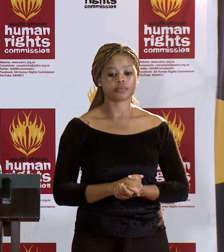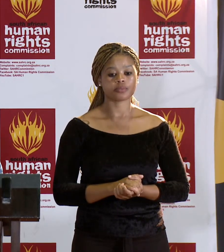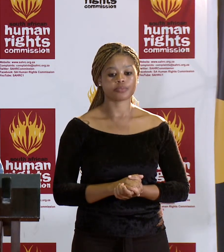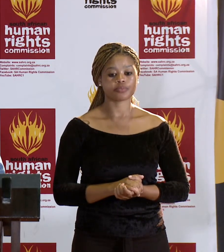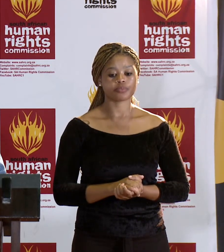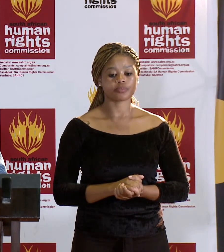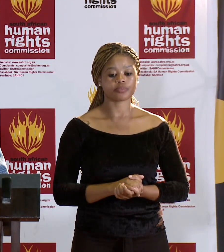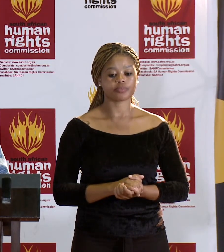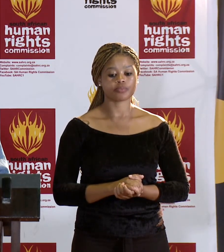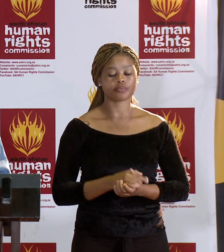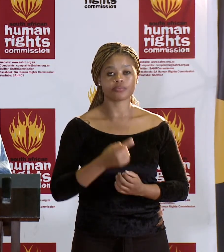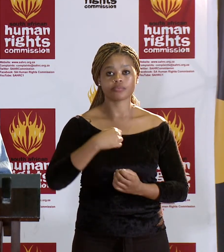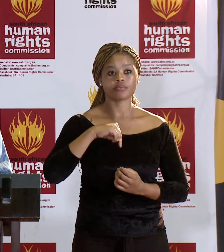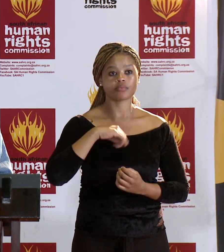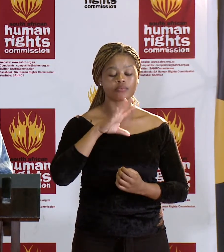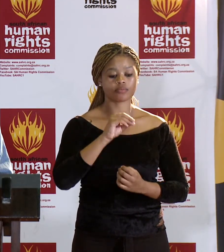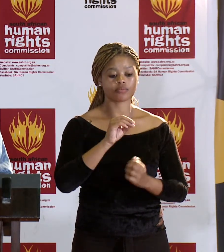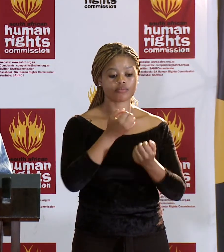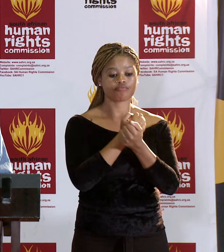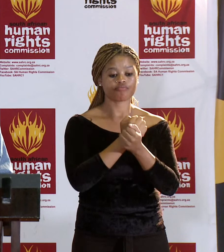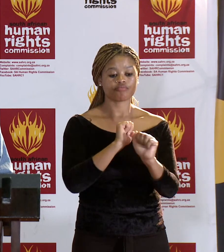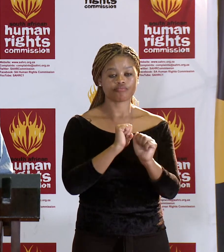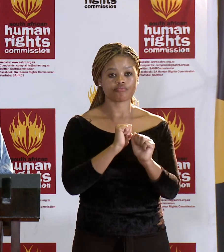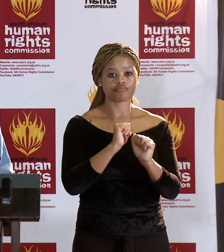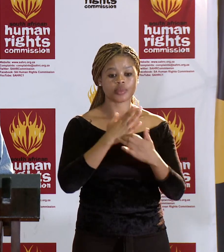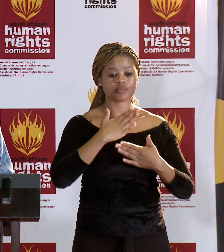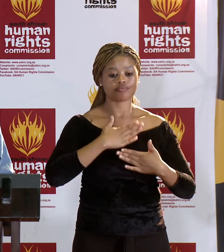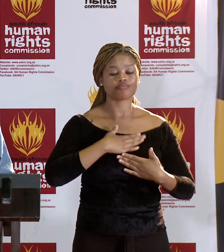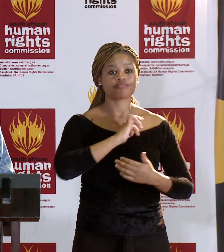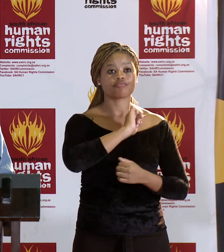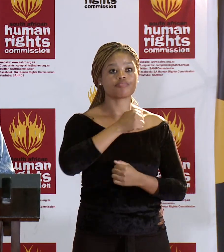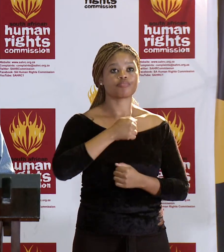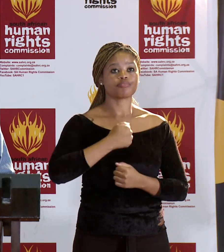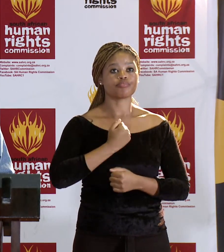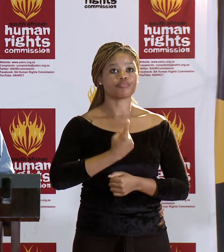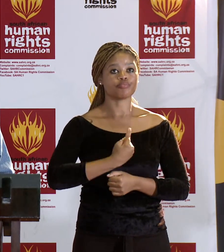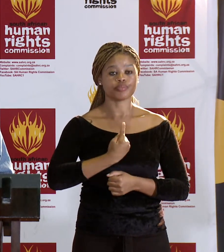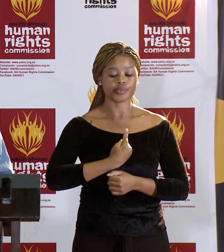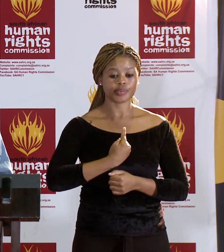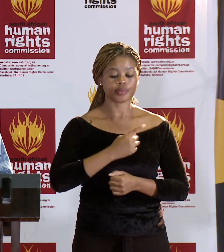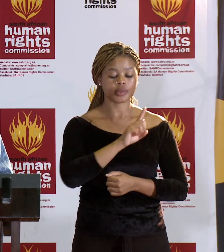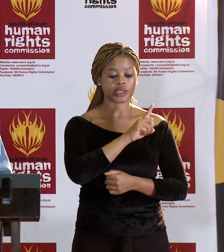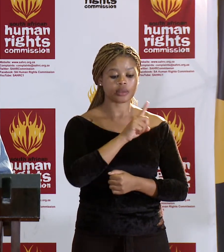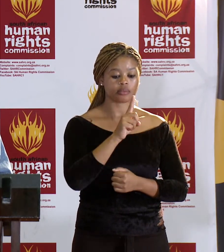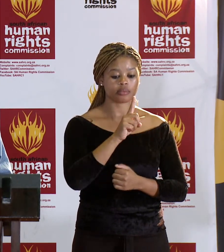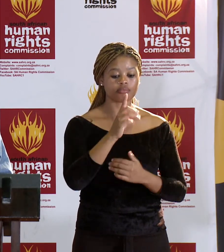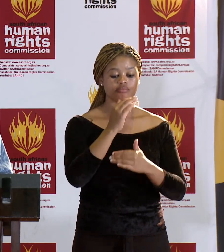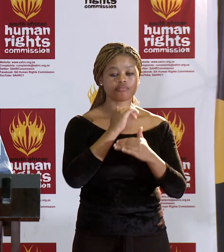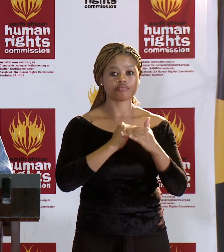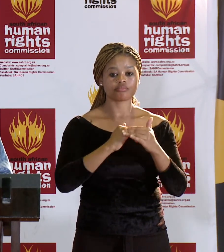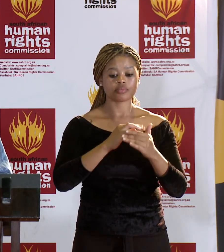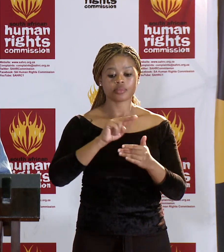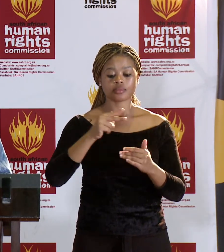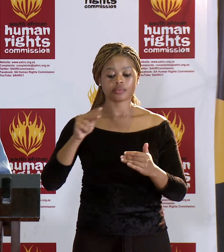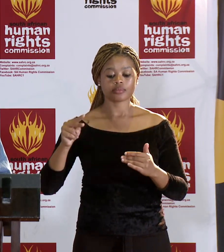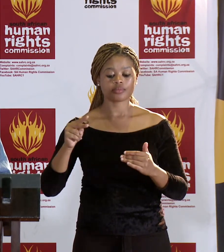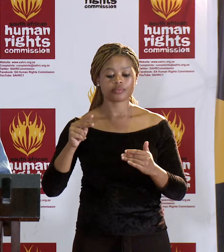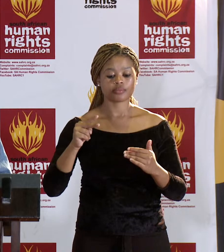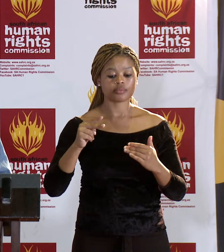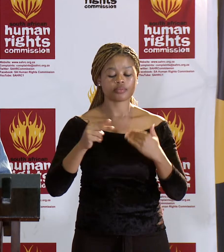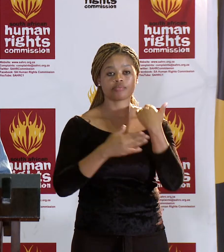we have the freedom to express ourselves. But unlike other countries,